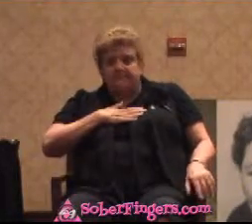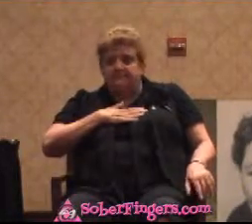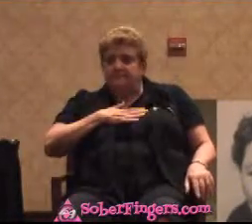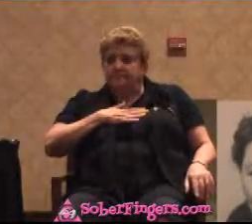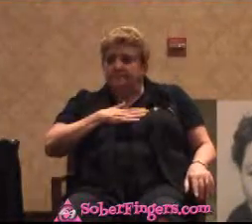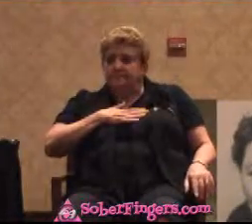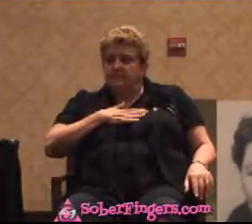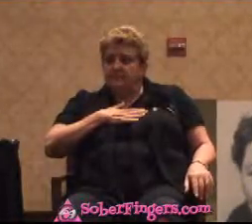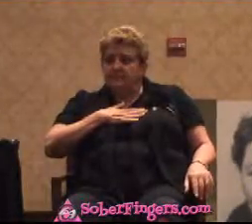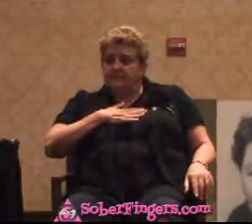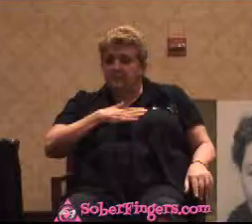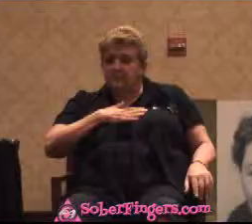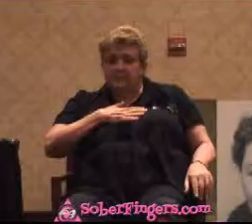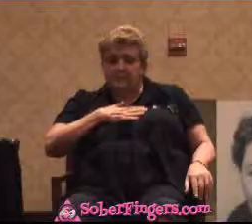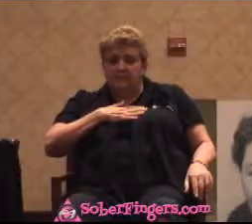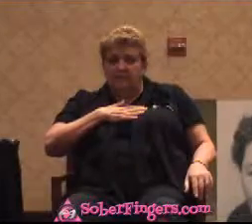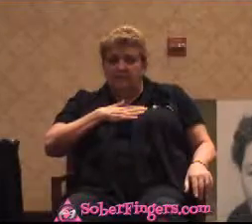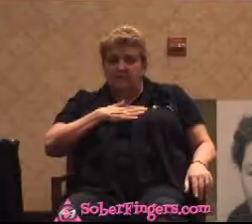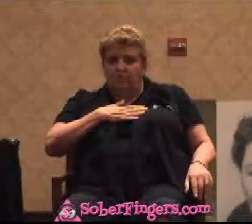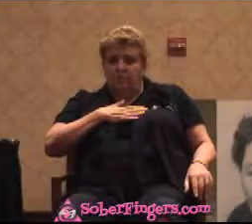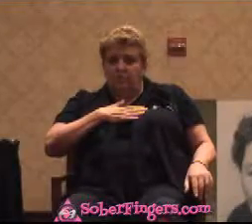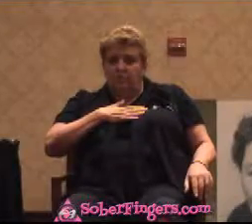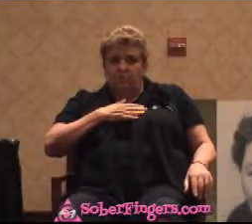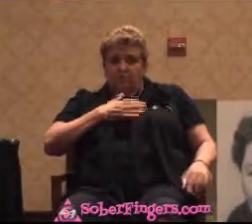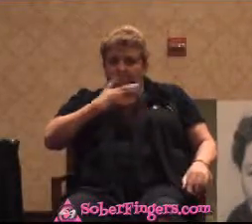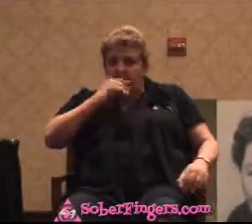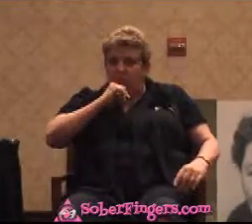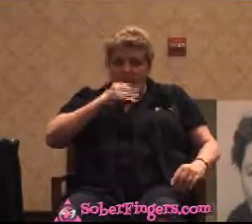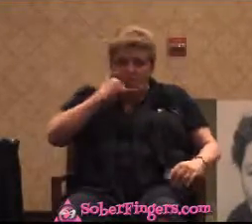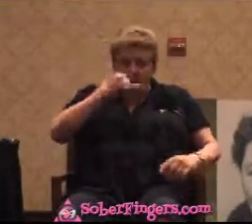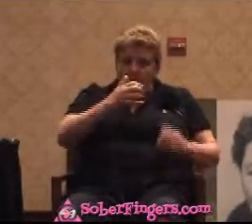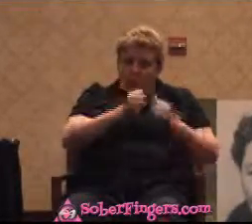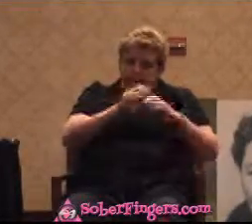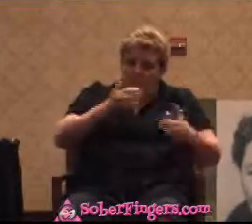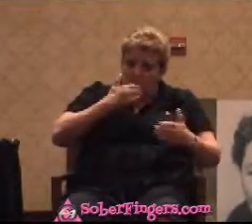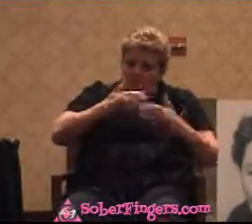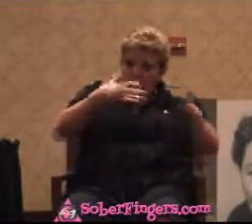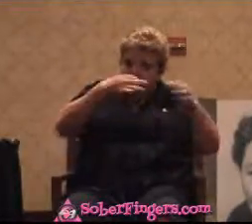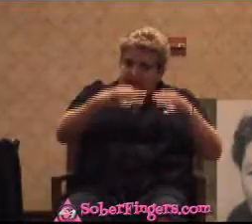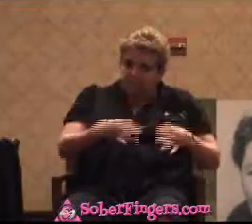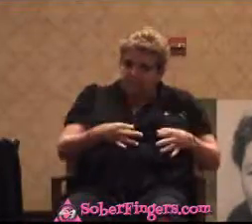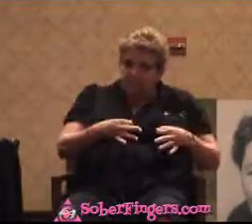you better not call without a reasonable explanation. So I couldn't call.